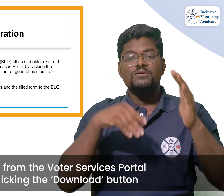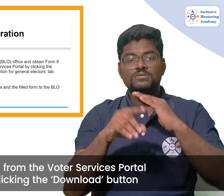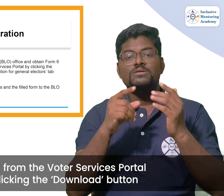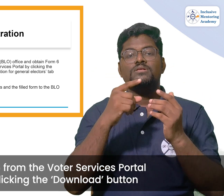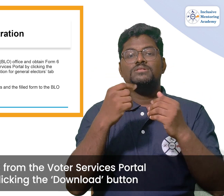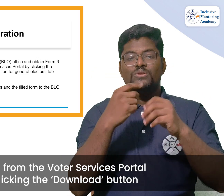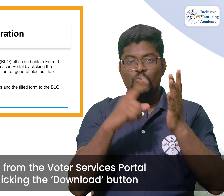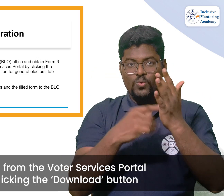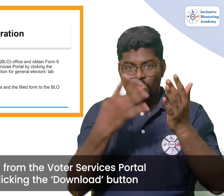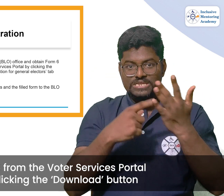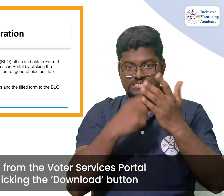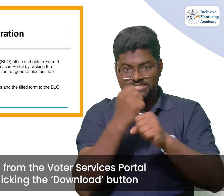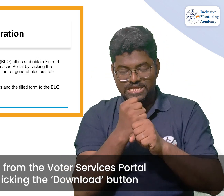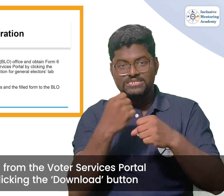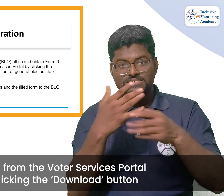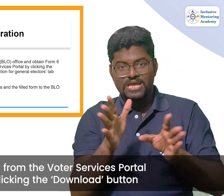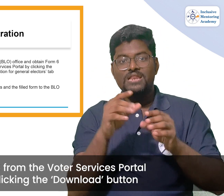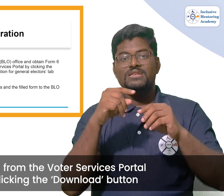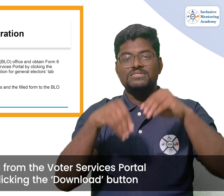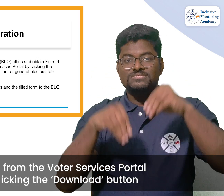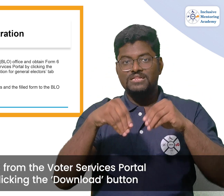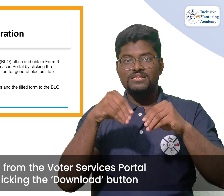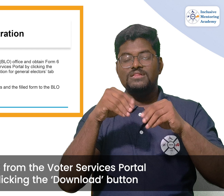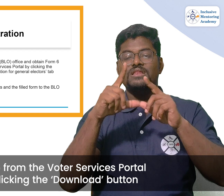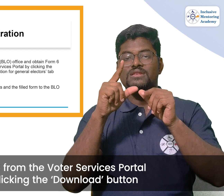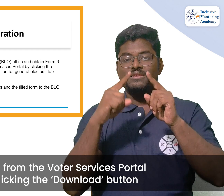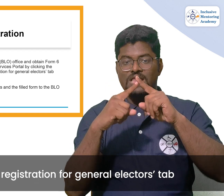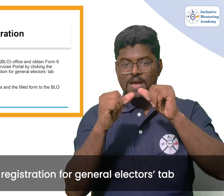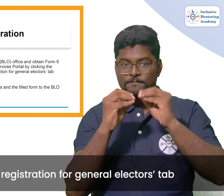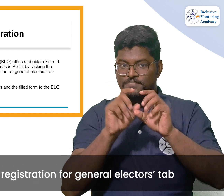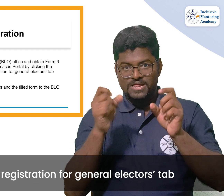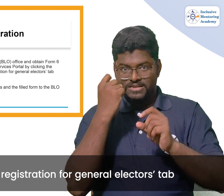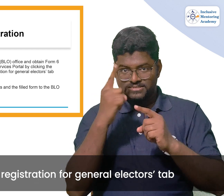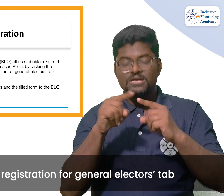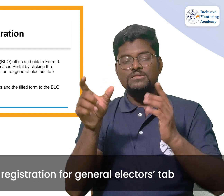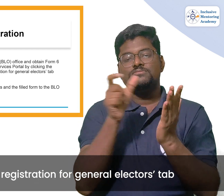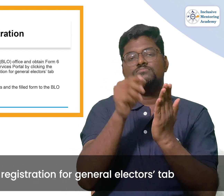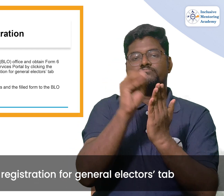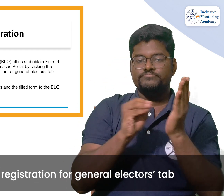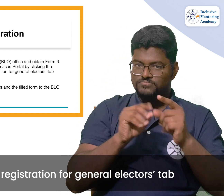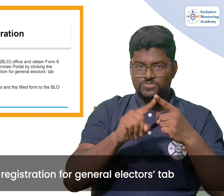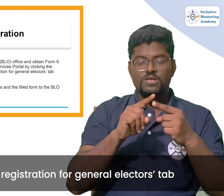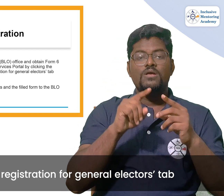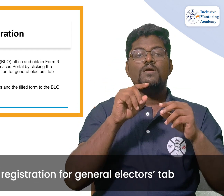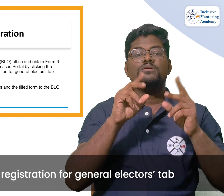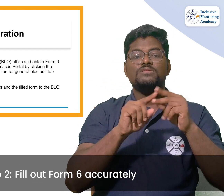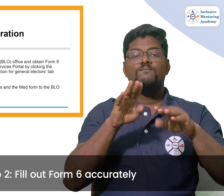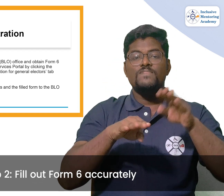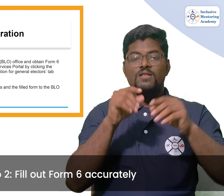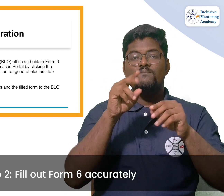6 from the Voter Services portal by clicking the Download button on the New registration for General Electors tab. Step 2.